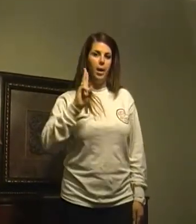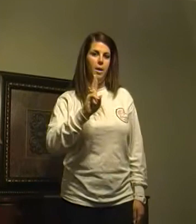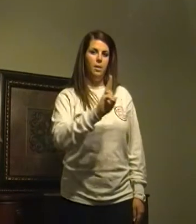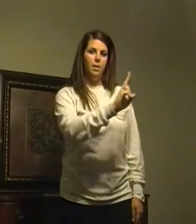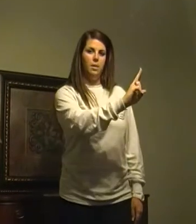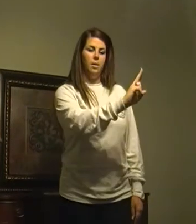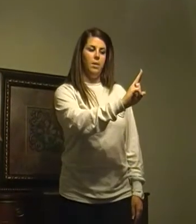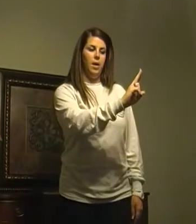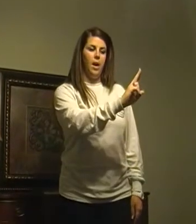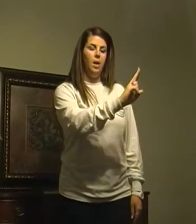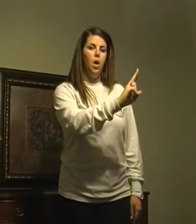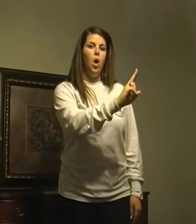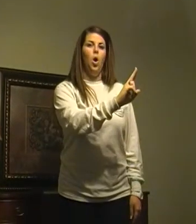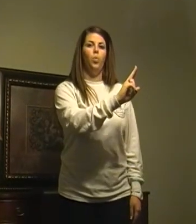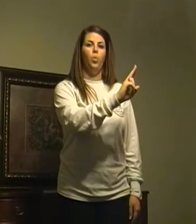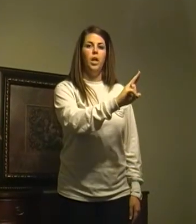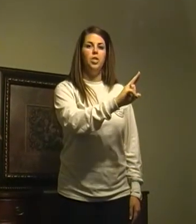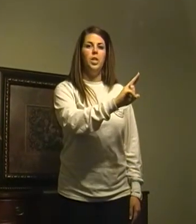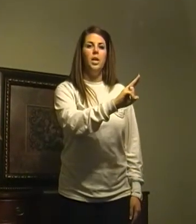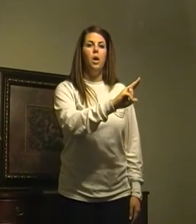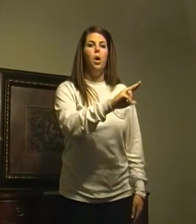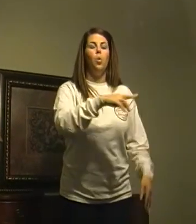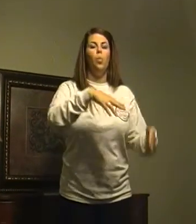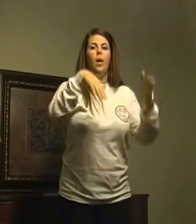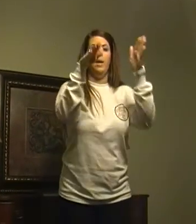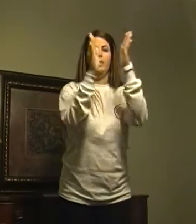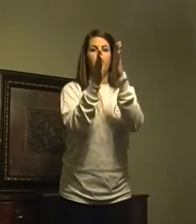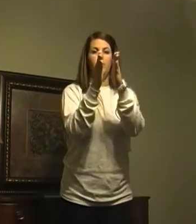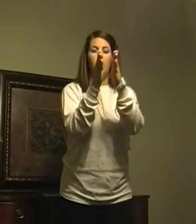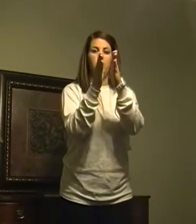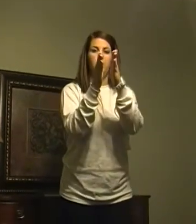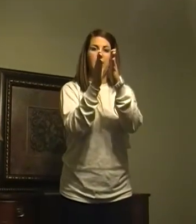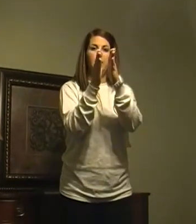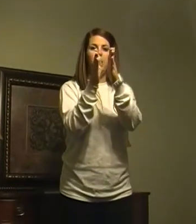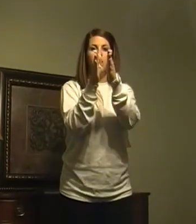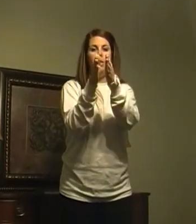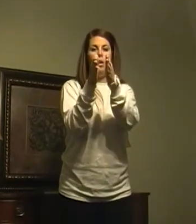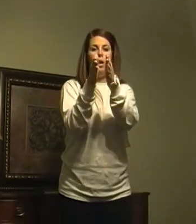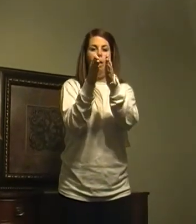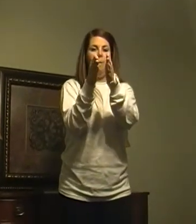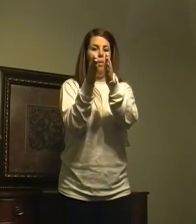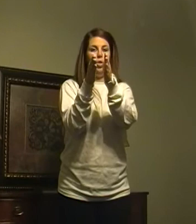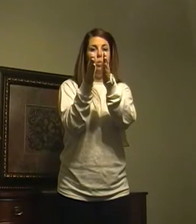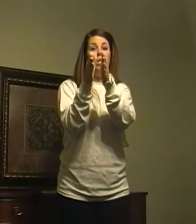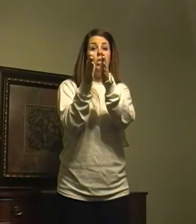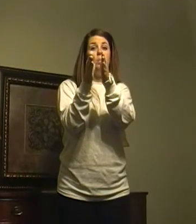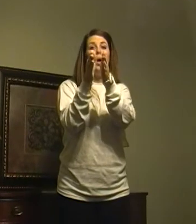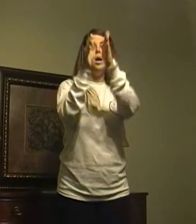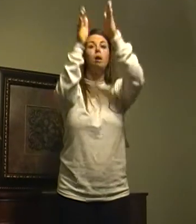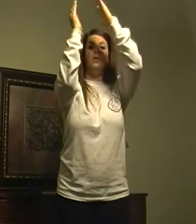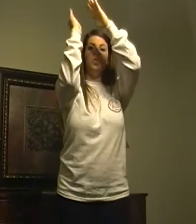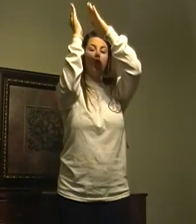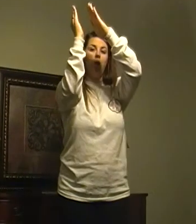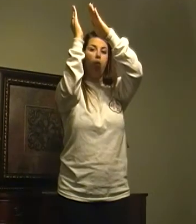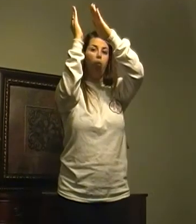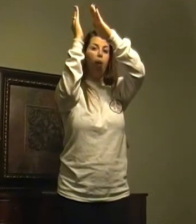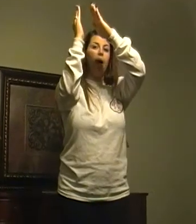body, okay? A rushing wind. Palms facing each other about 2 inches apart. Start at the